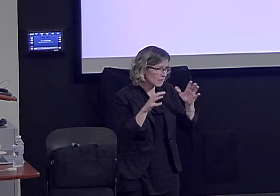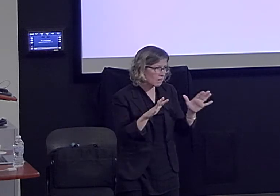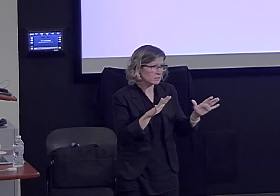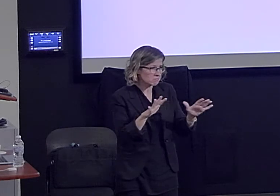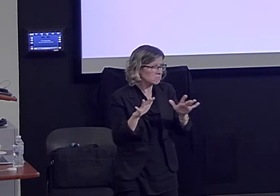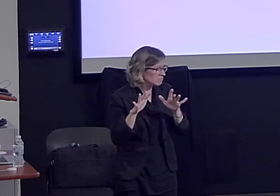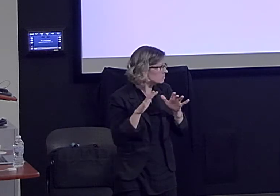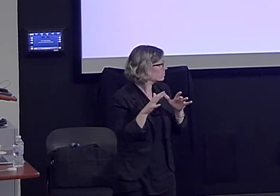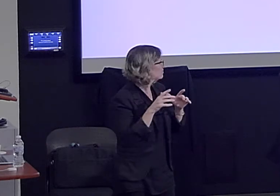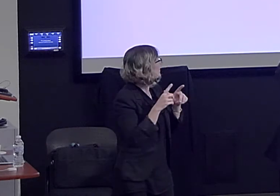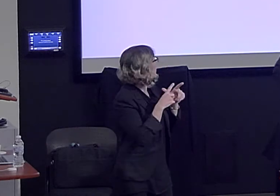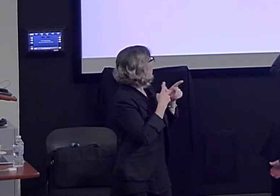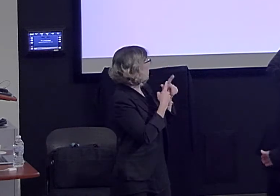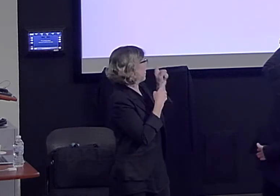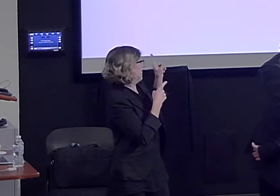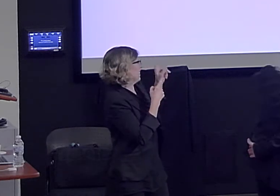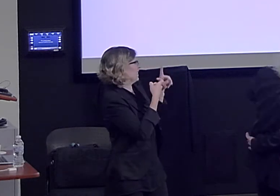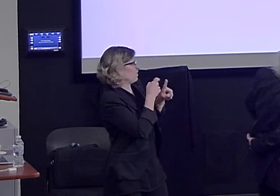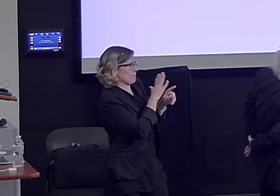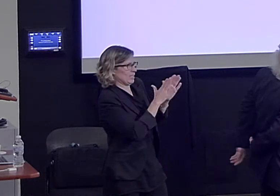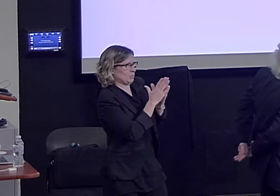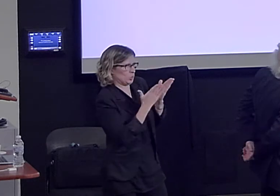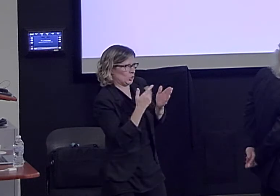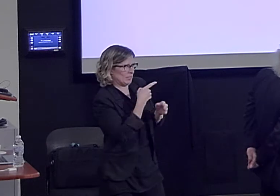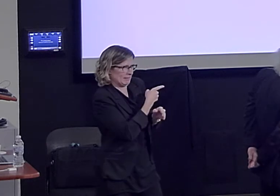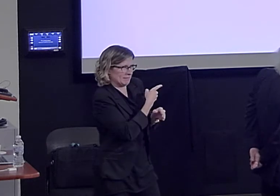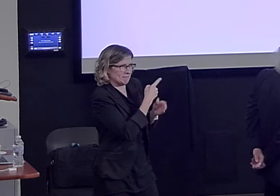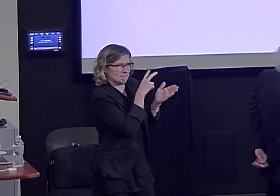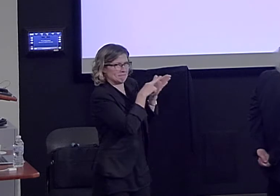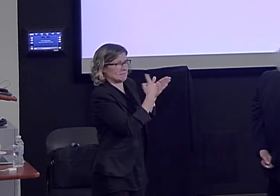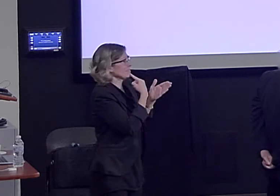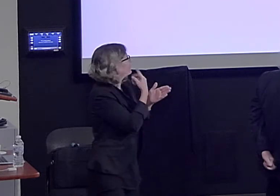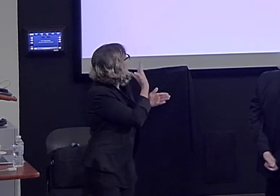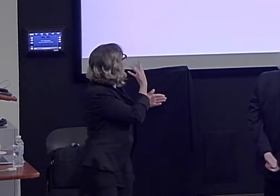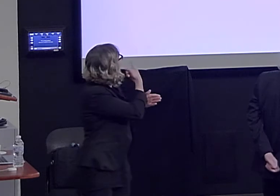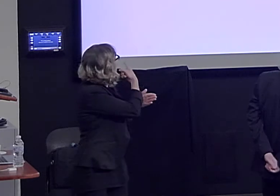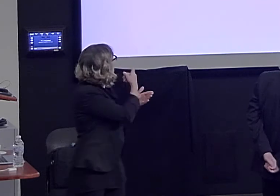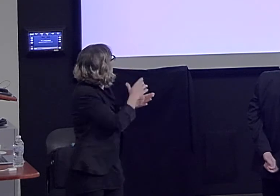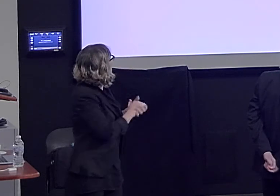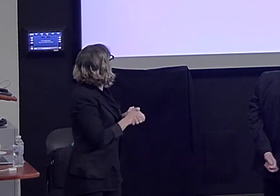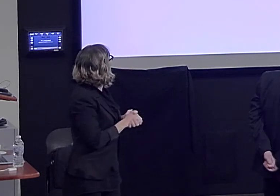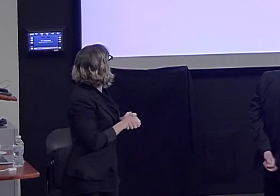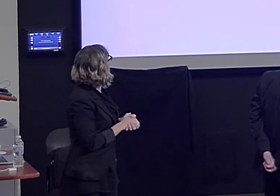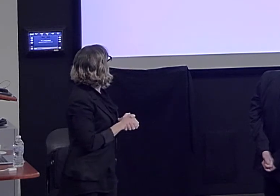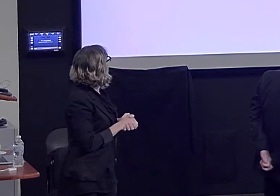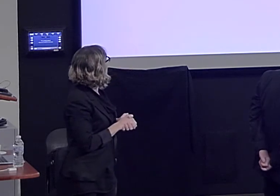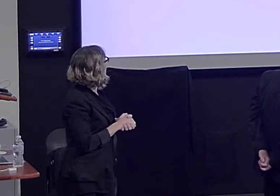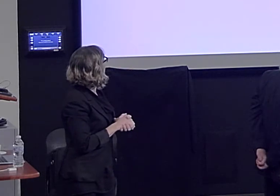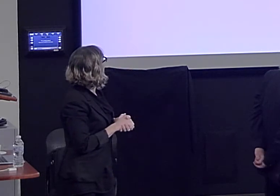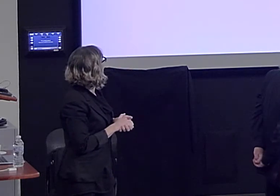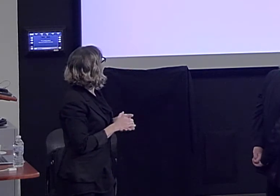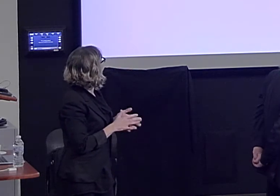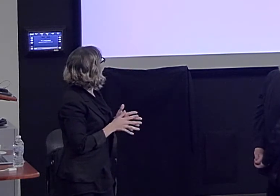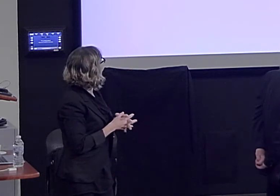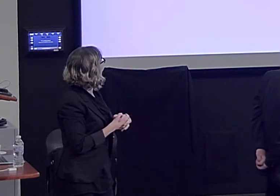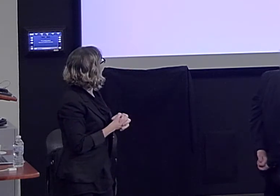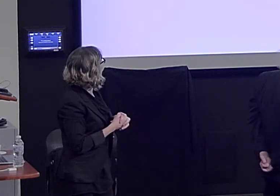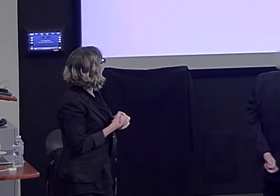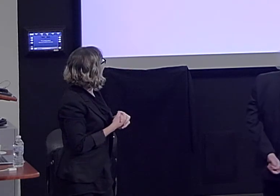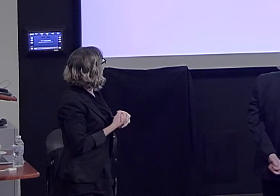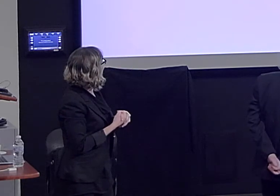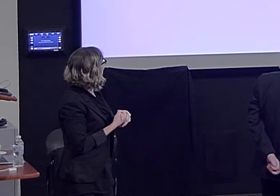that's from the book. There was no obvious sign of the gorillas using their intelligence to any practical